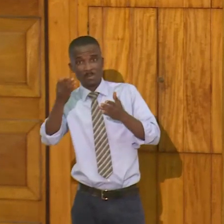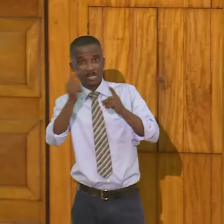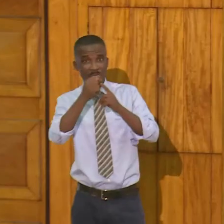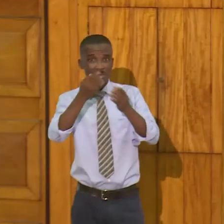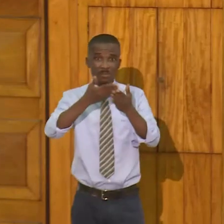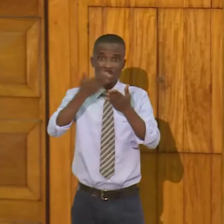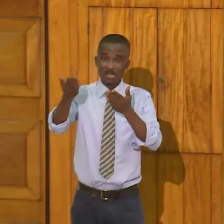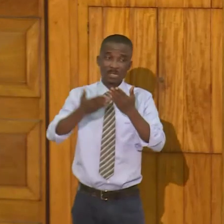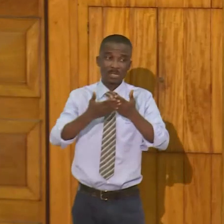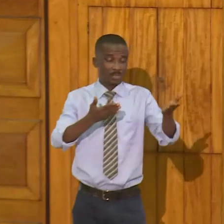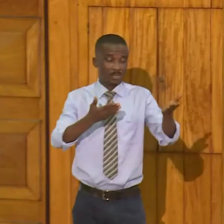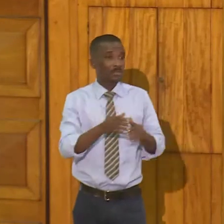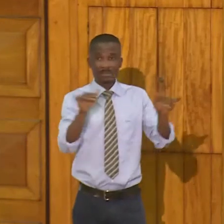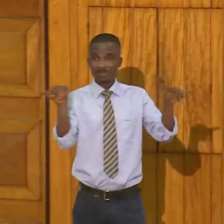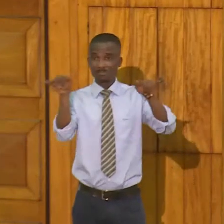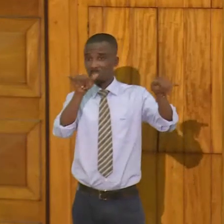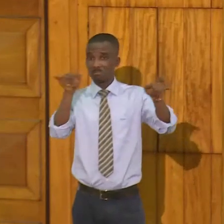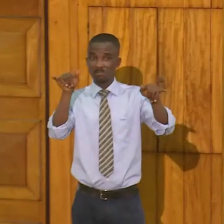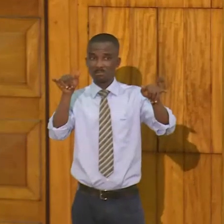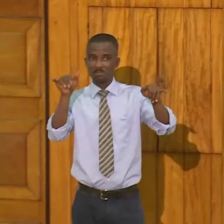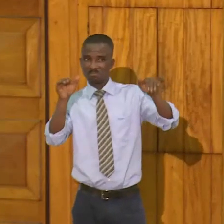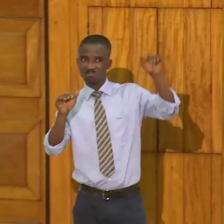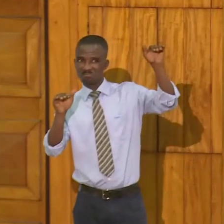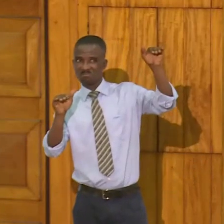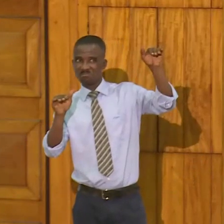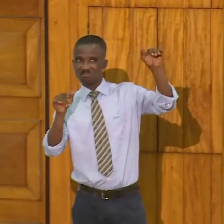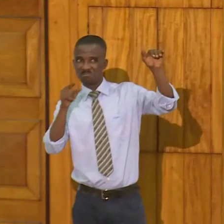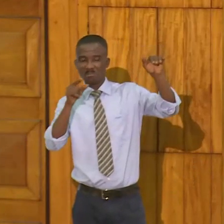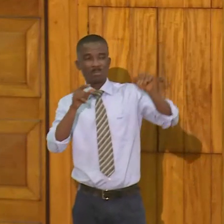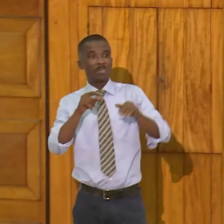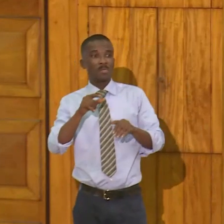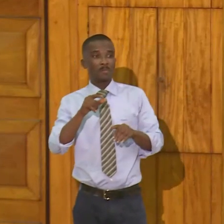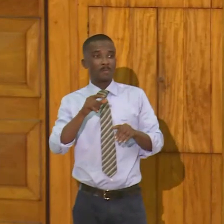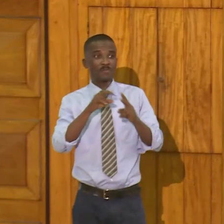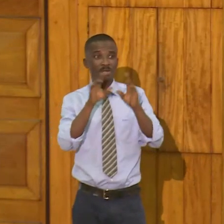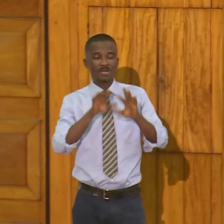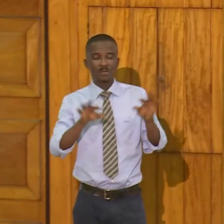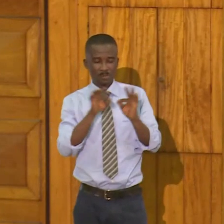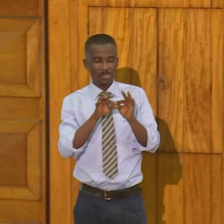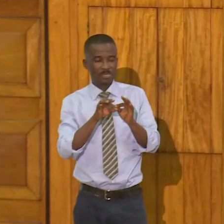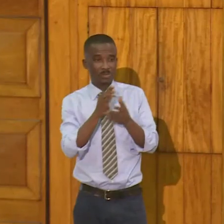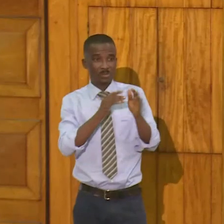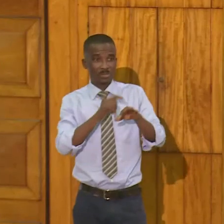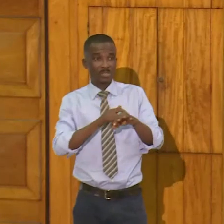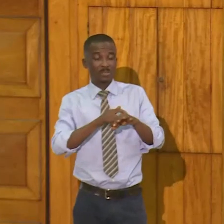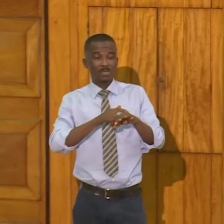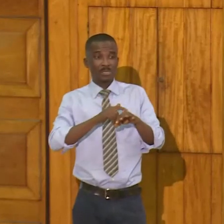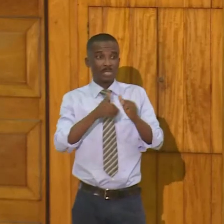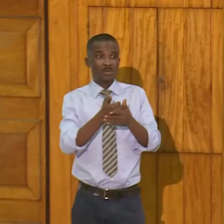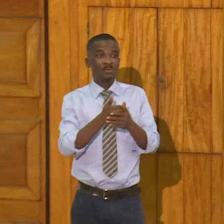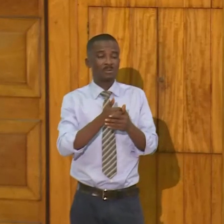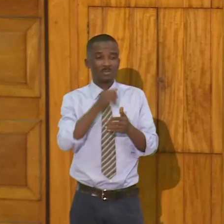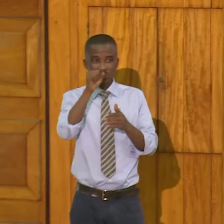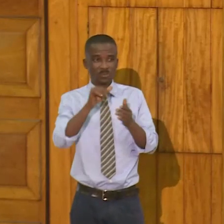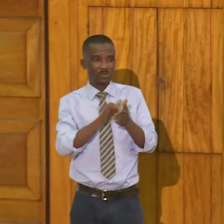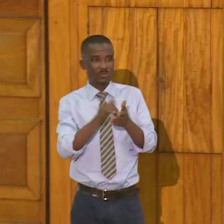buy at the same rate. My brother here goes to buy at different rates. Countries for public laboratories are already enjoying that. It's just a matter of now making sure